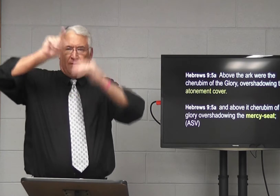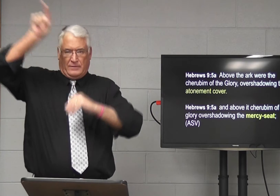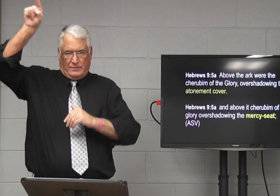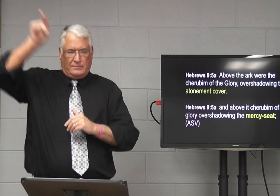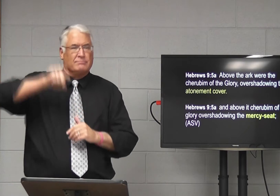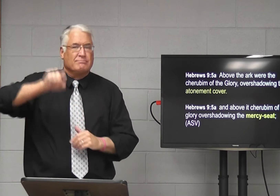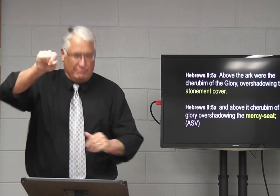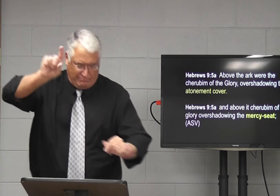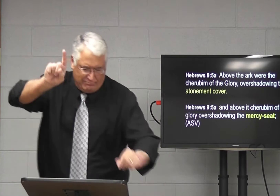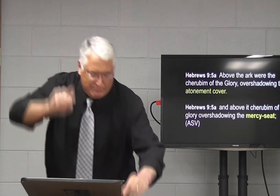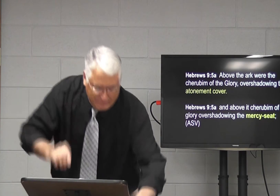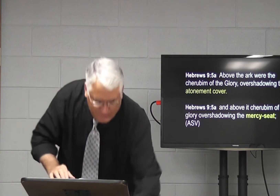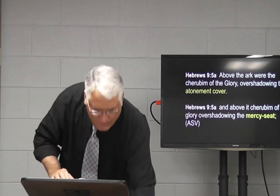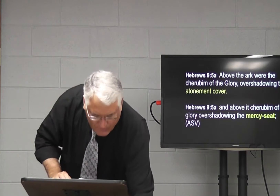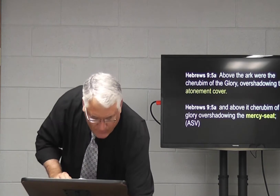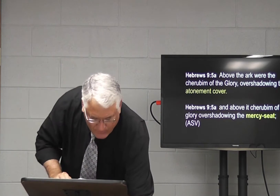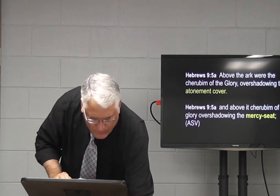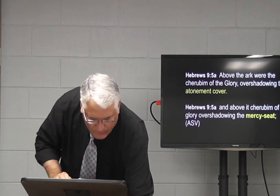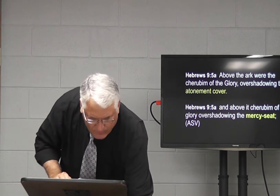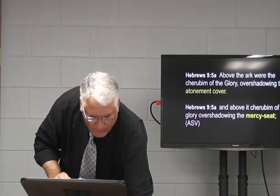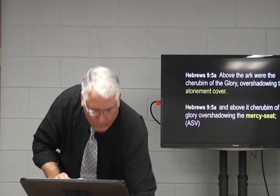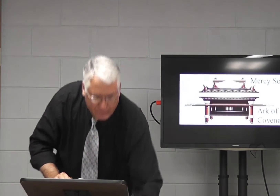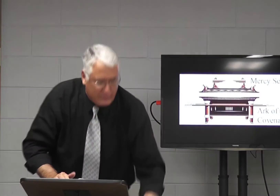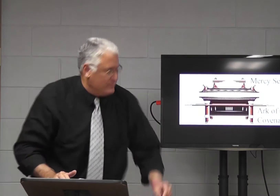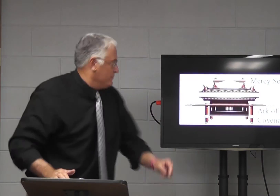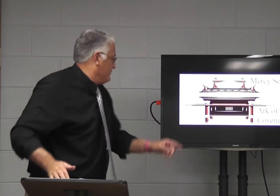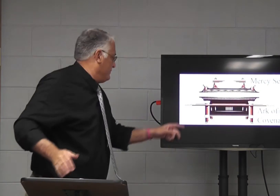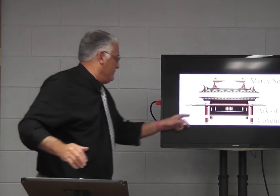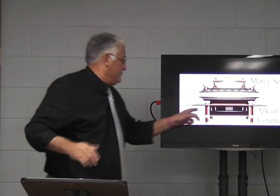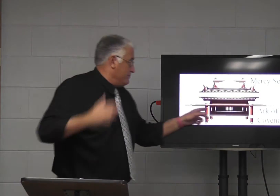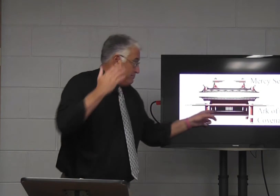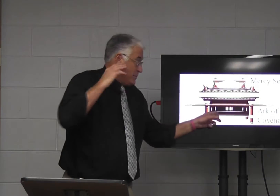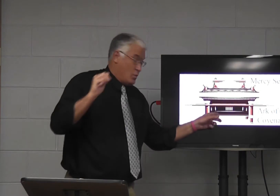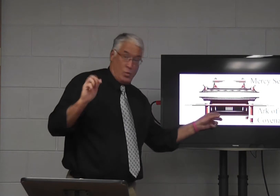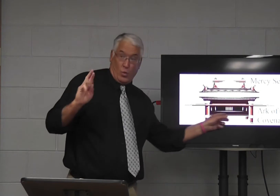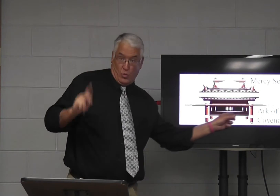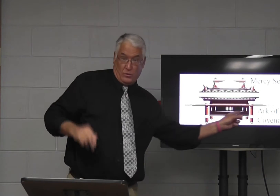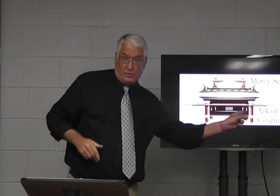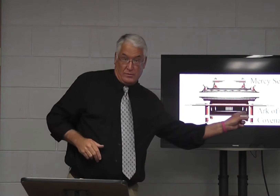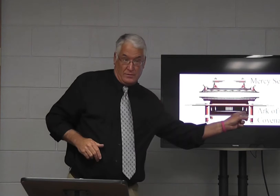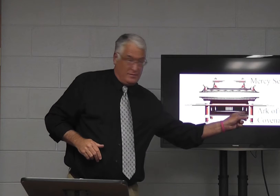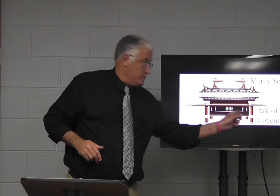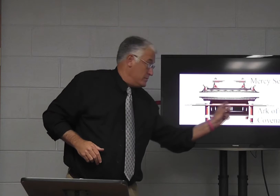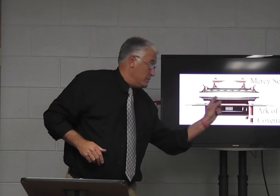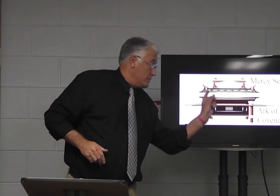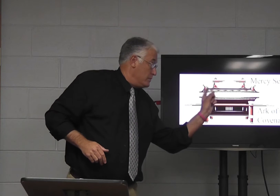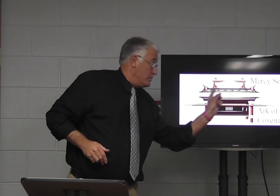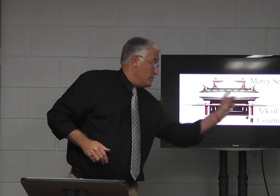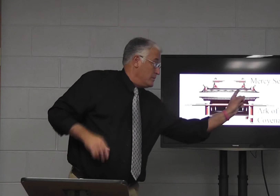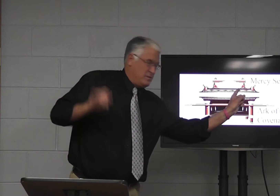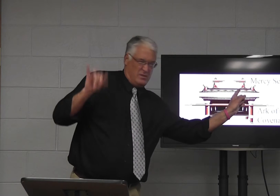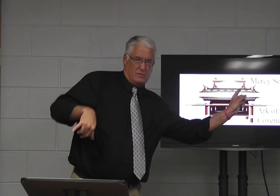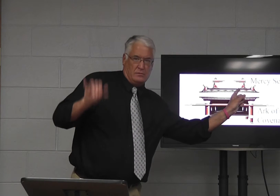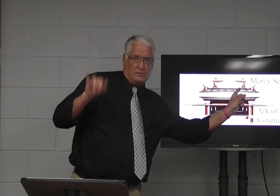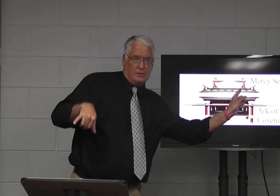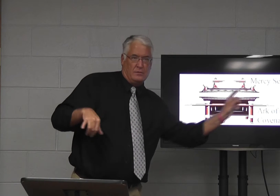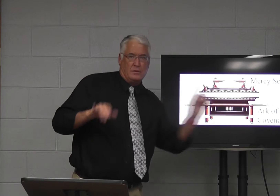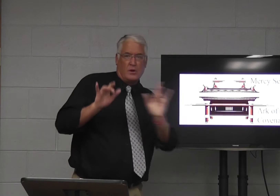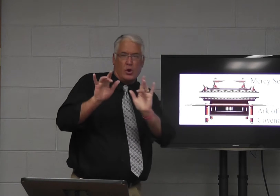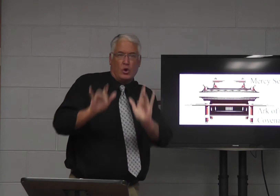Jesus sits on the mercy seat in heaven. Yes, that is what that's talking about. So here's the Ark of the Covenant. And we're